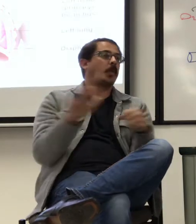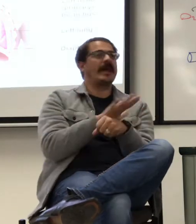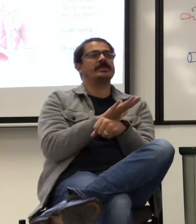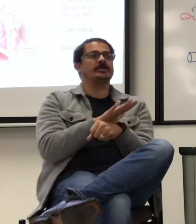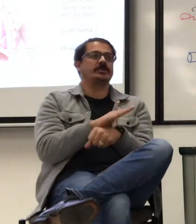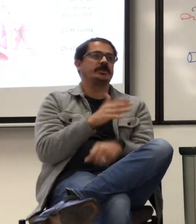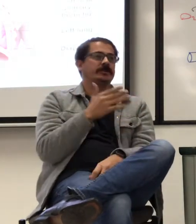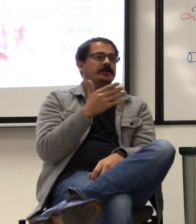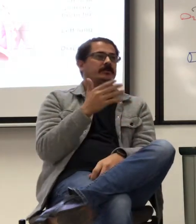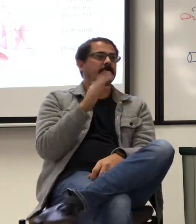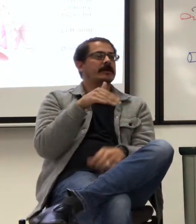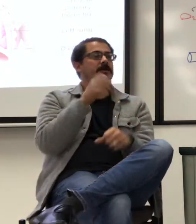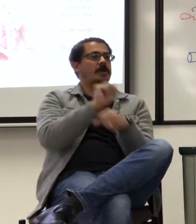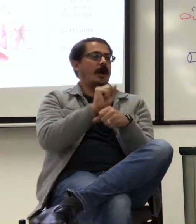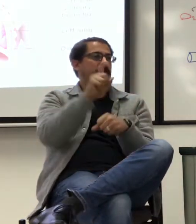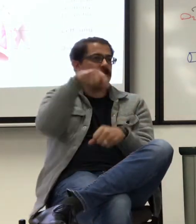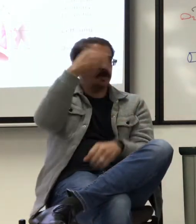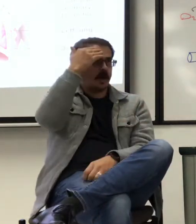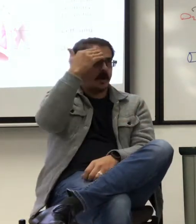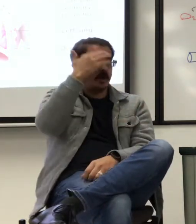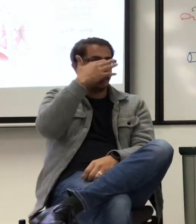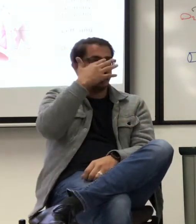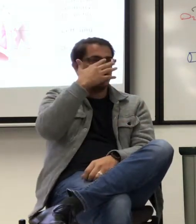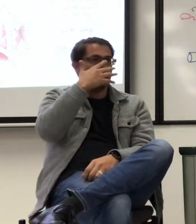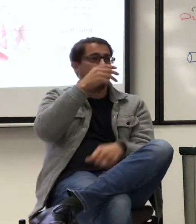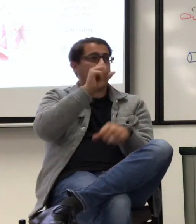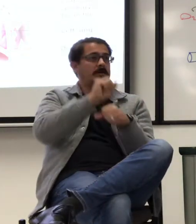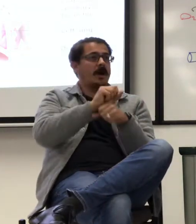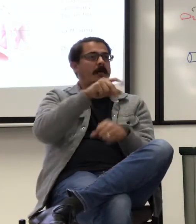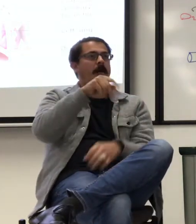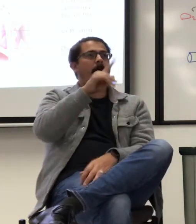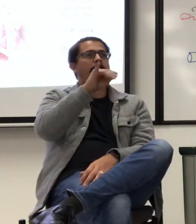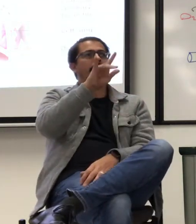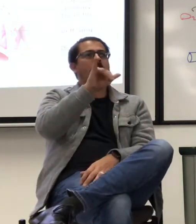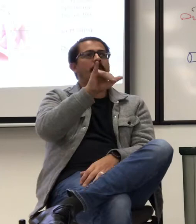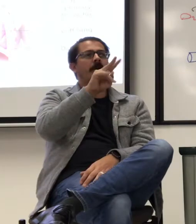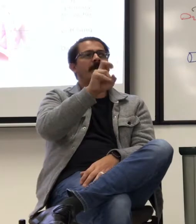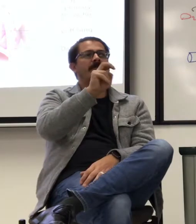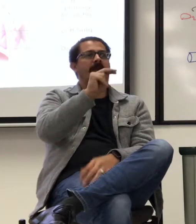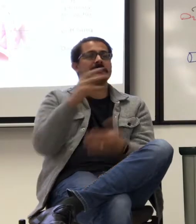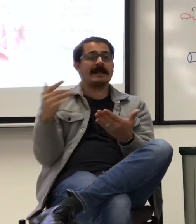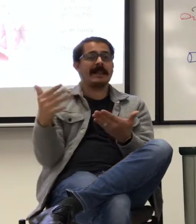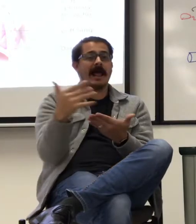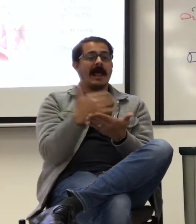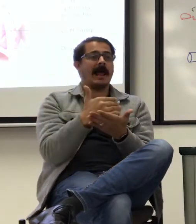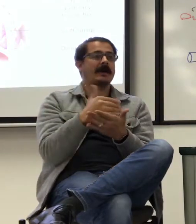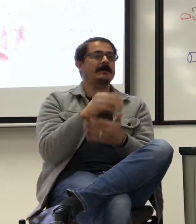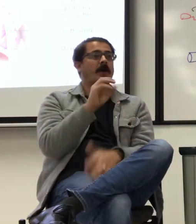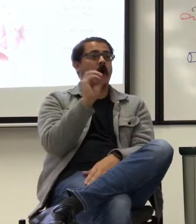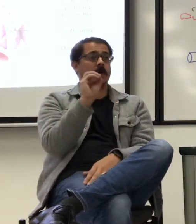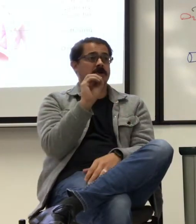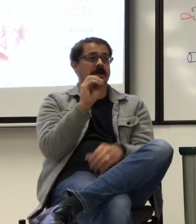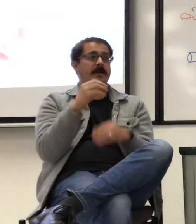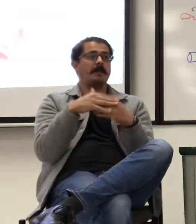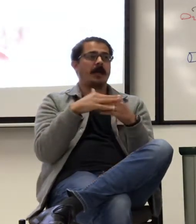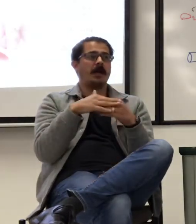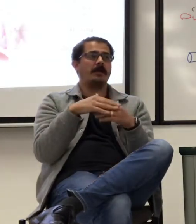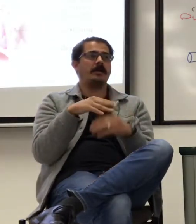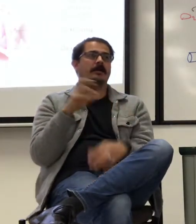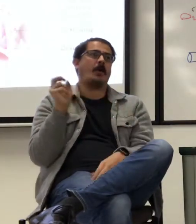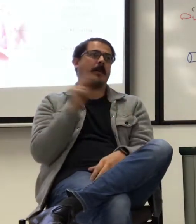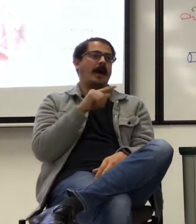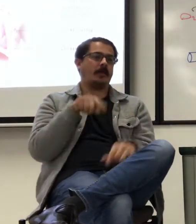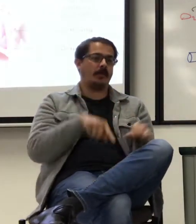It's the job, well, as you should know, it's the job of the pulmonary veins to collect the oxygenated blood and bring it back to the left heart,